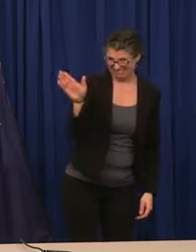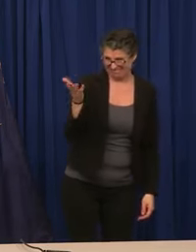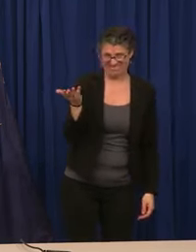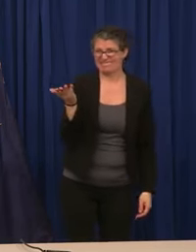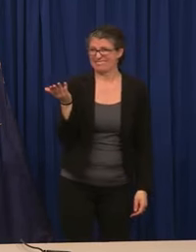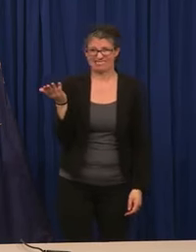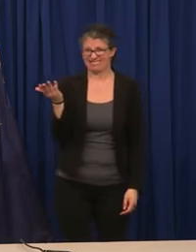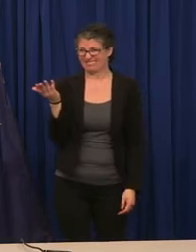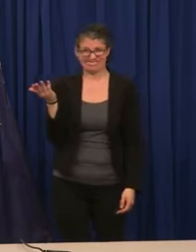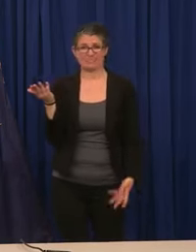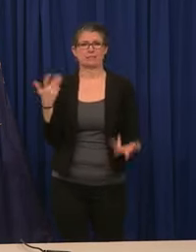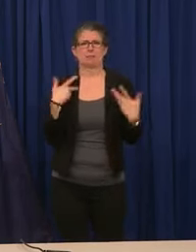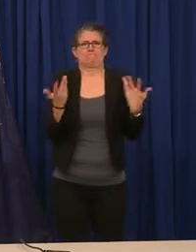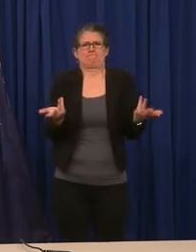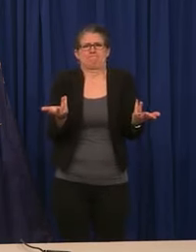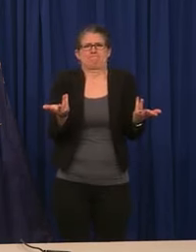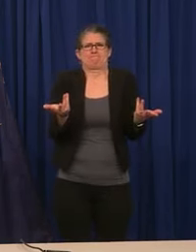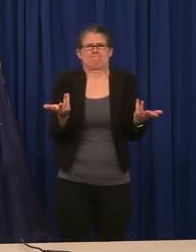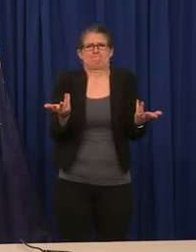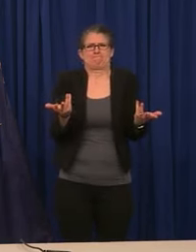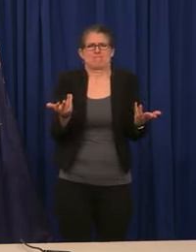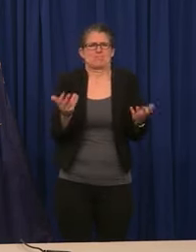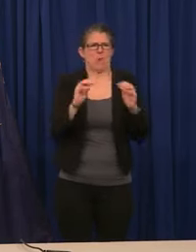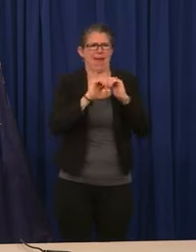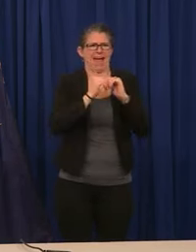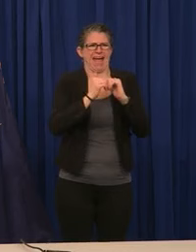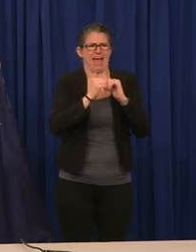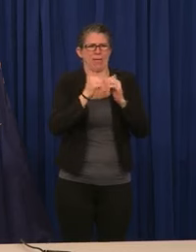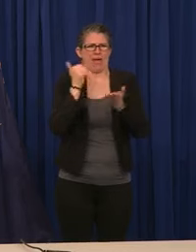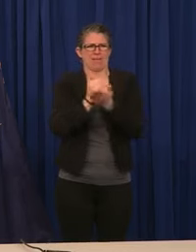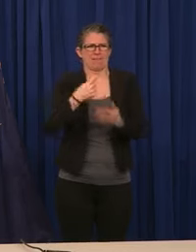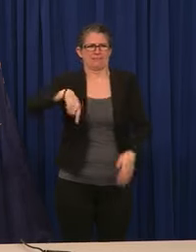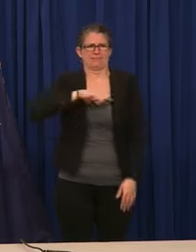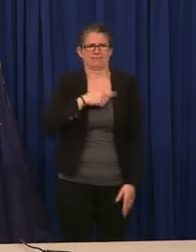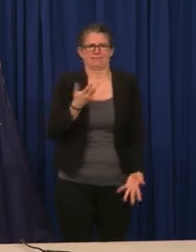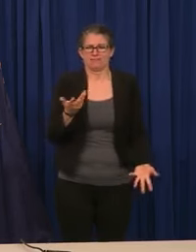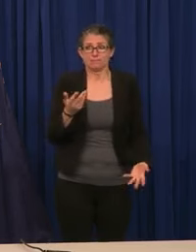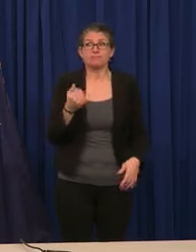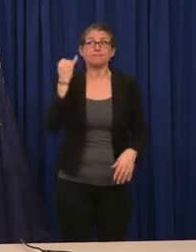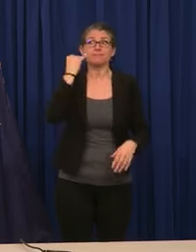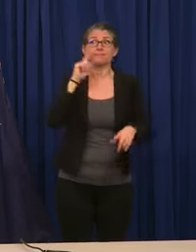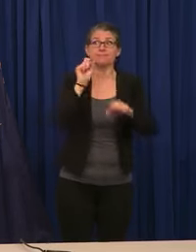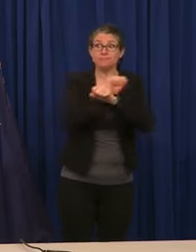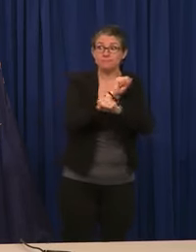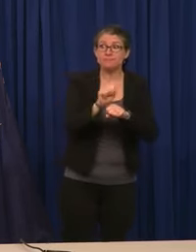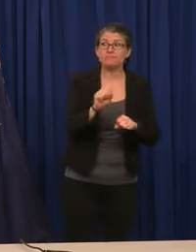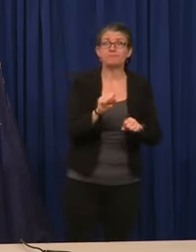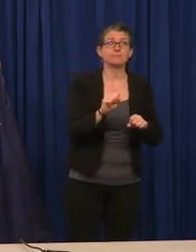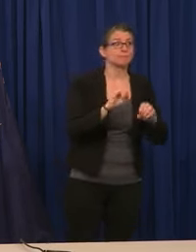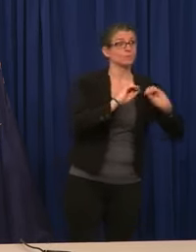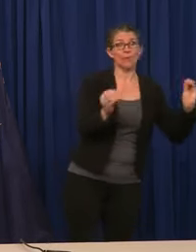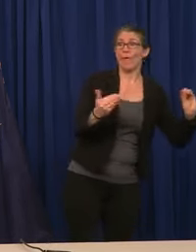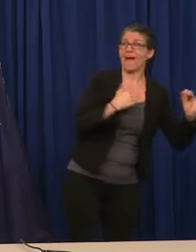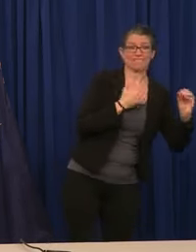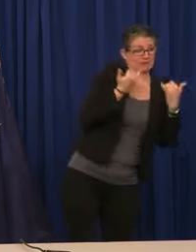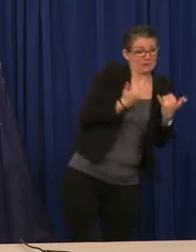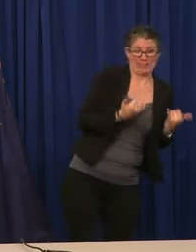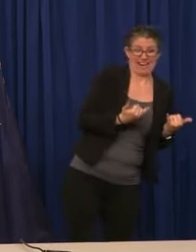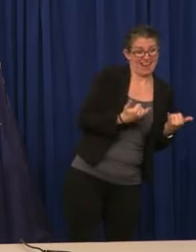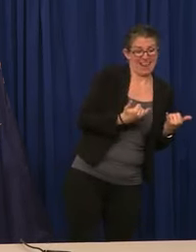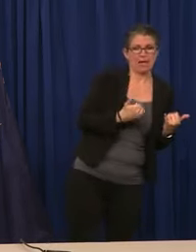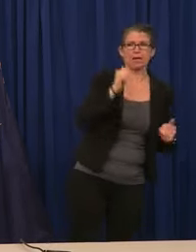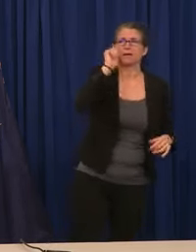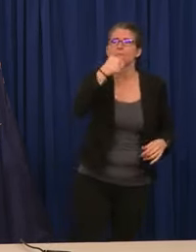initially was driven initially by concerns about the availability of testing. But in my own mind, there are now